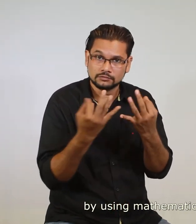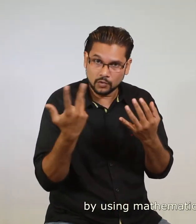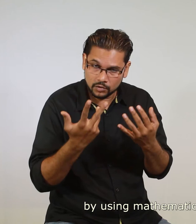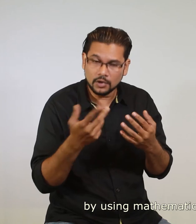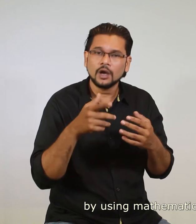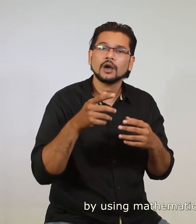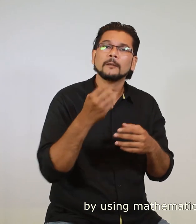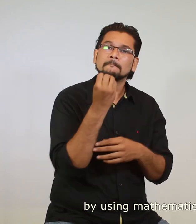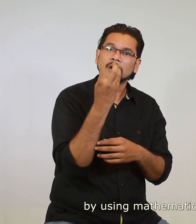formula.